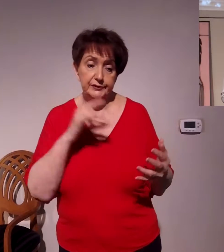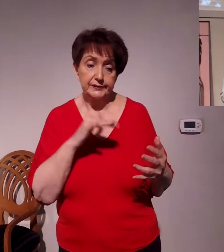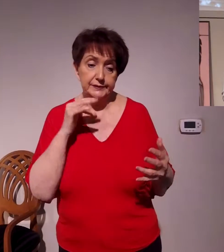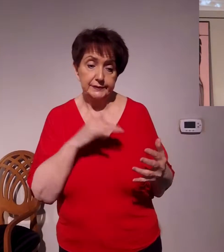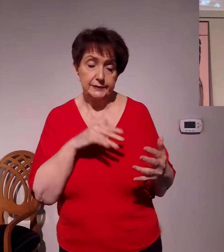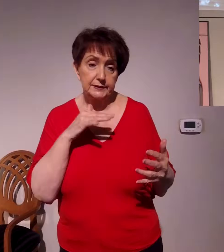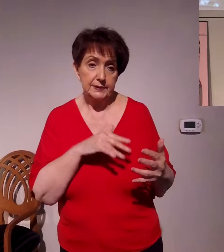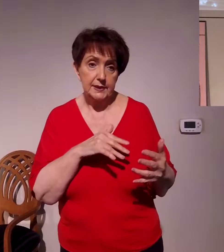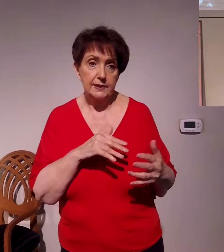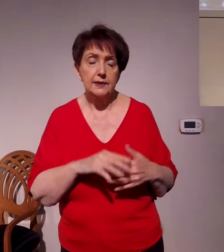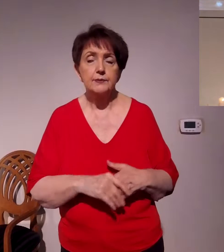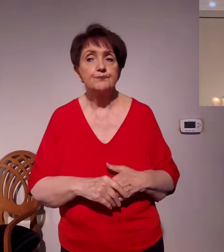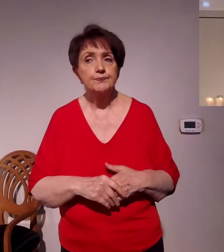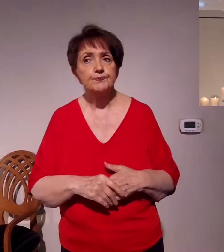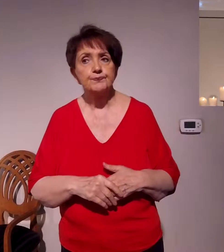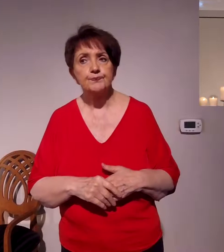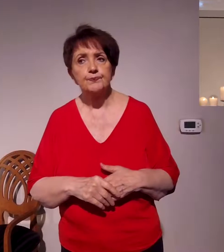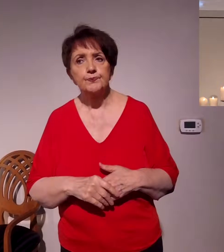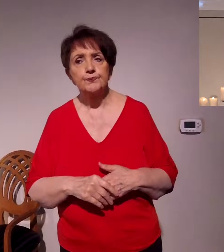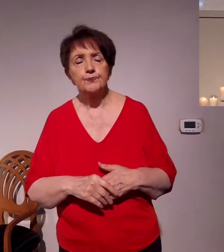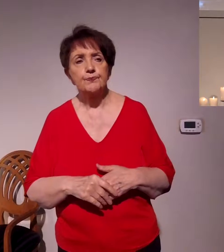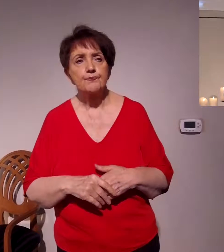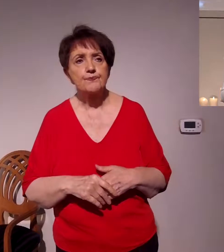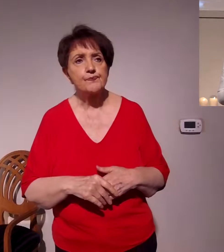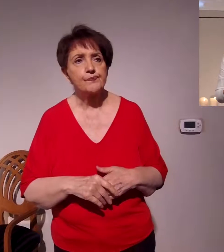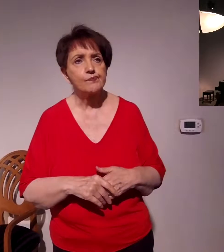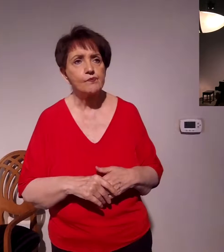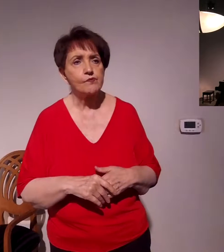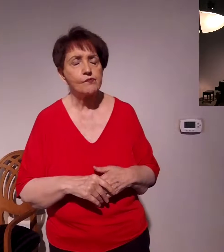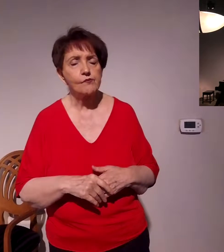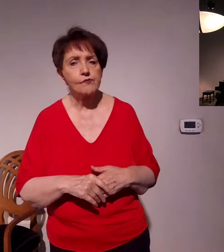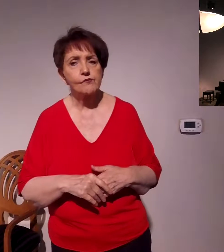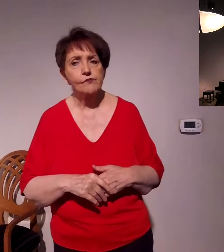our faith and what we teach here. So